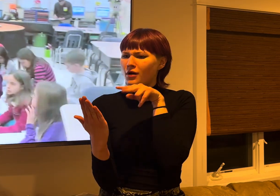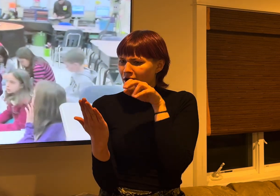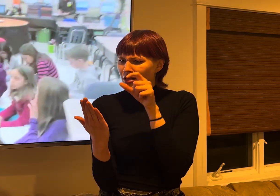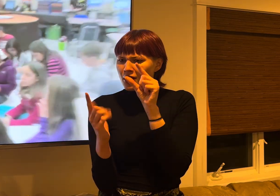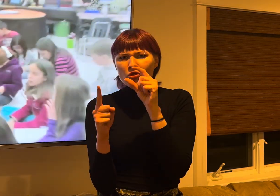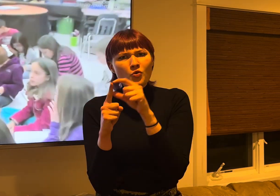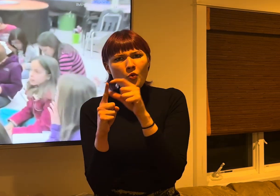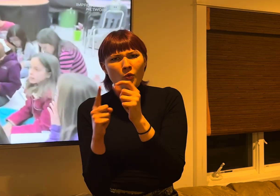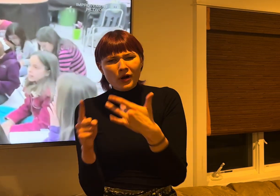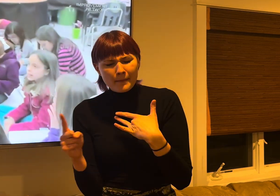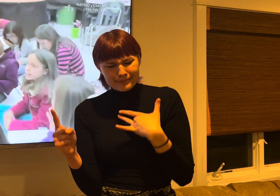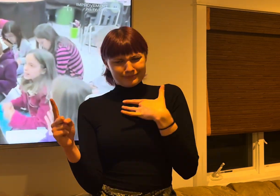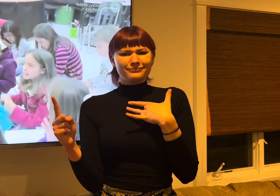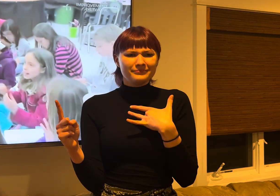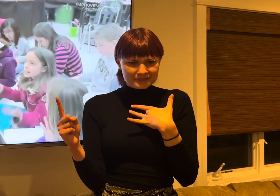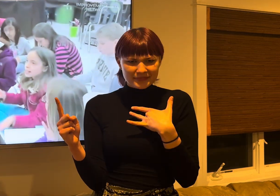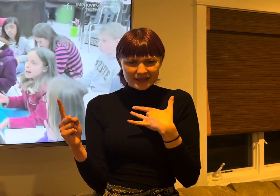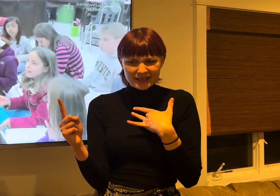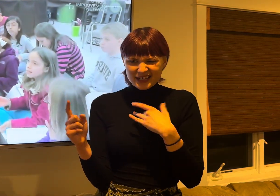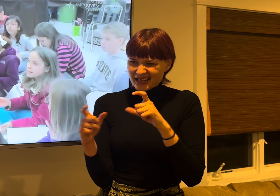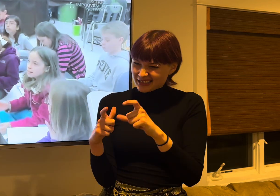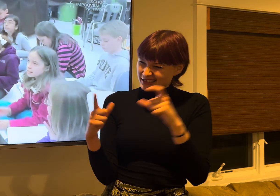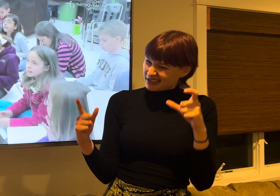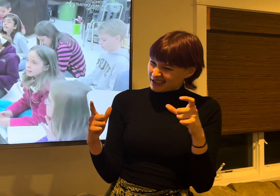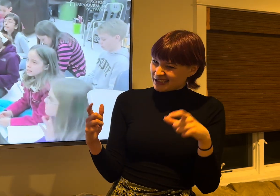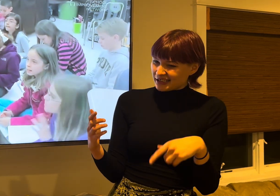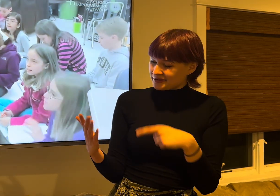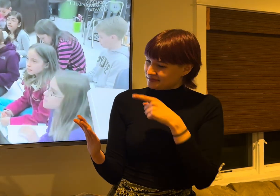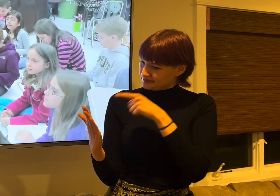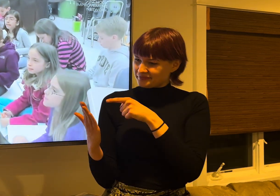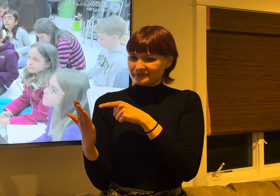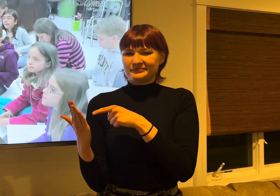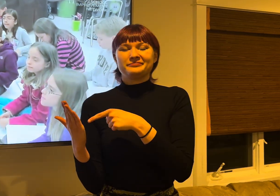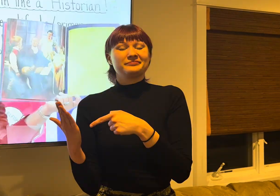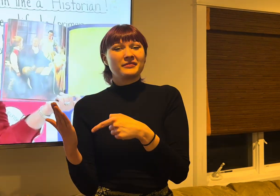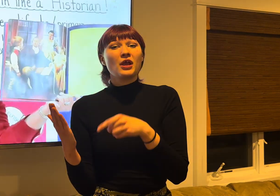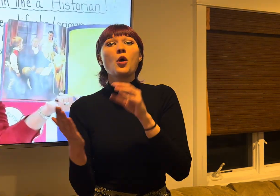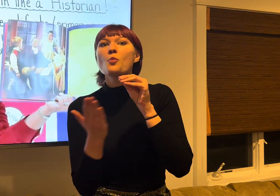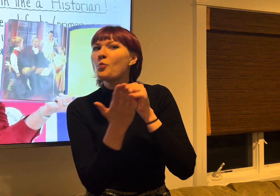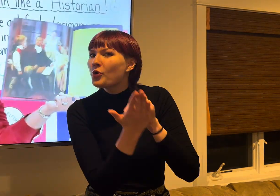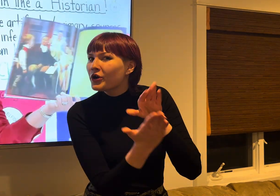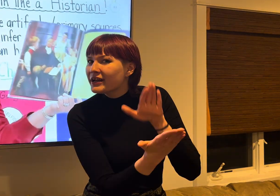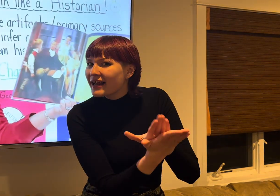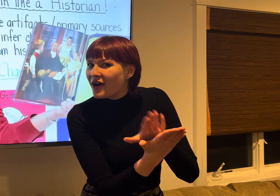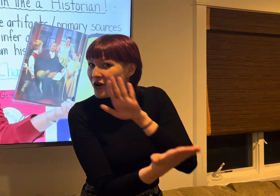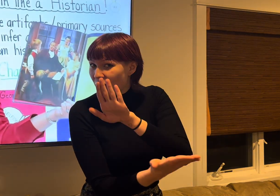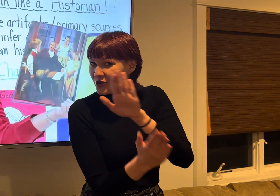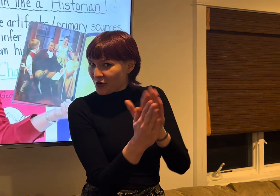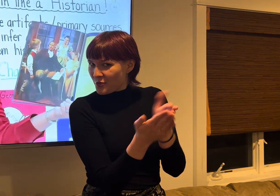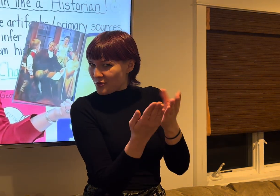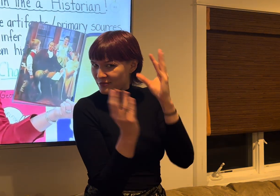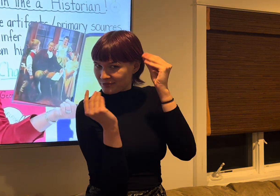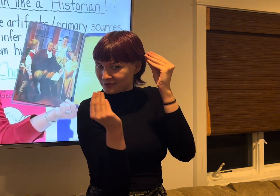What makes a word powerful? It stands out, makes you feel something, okay?